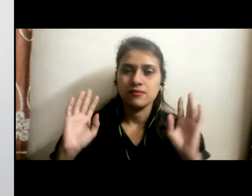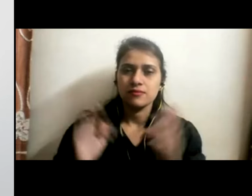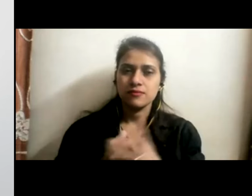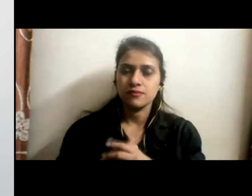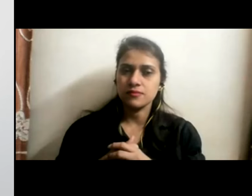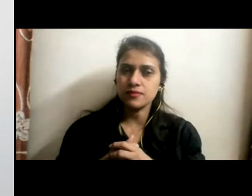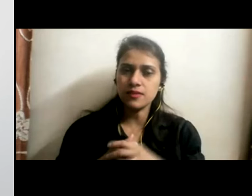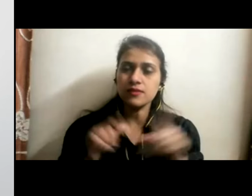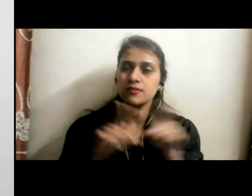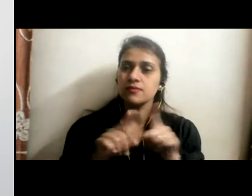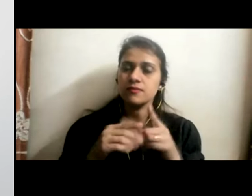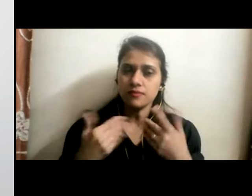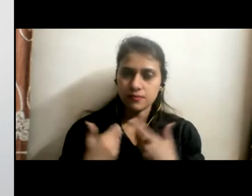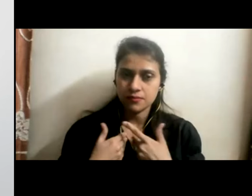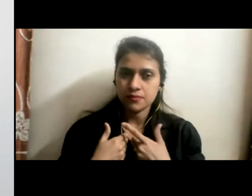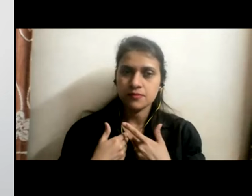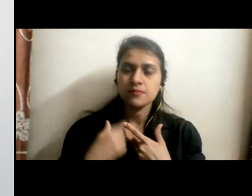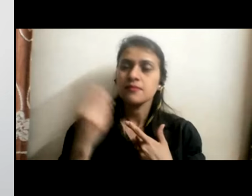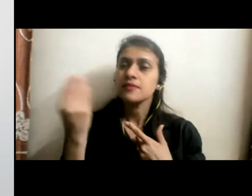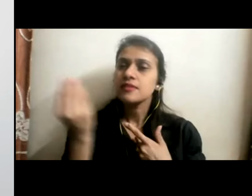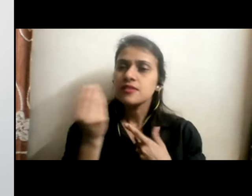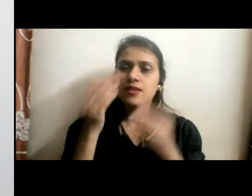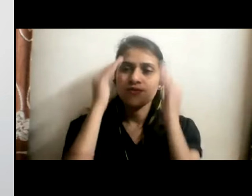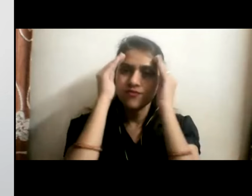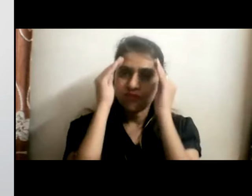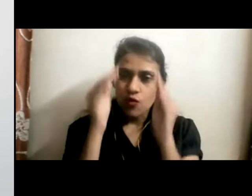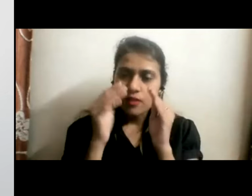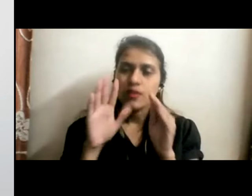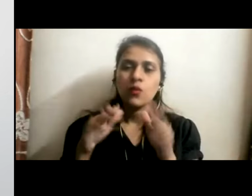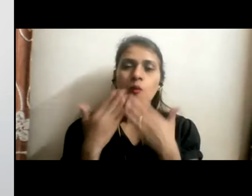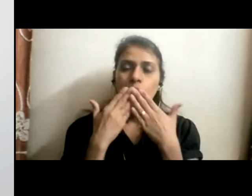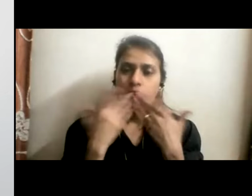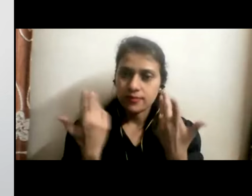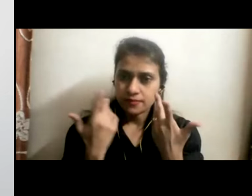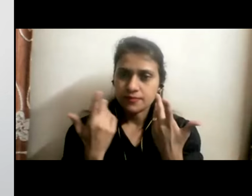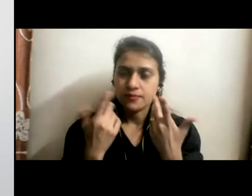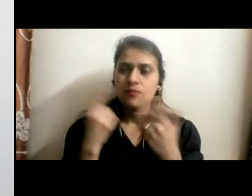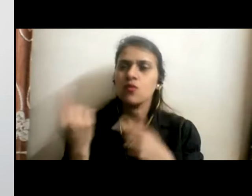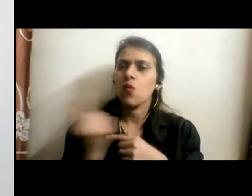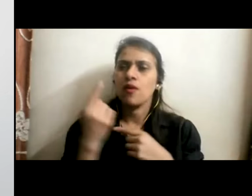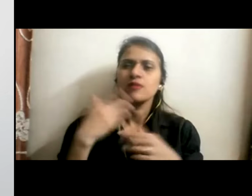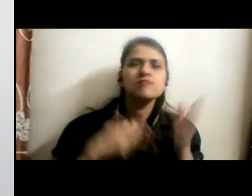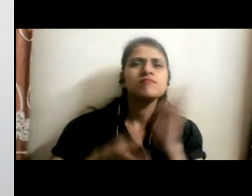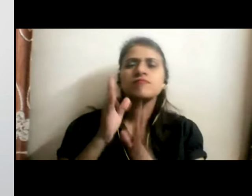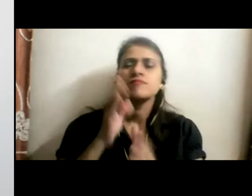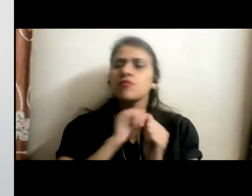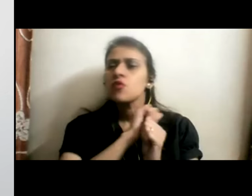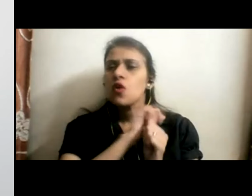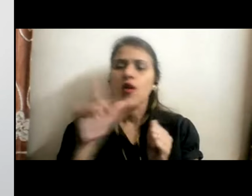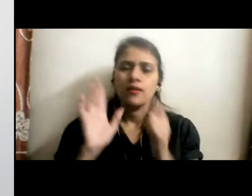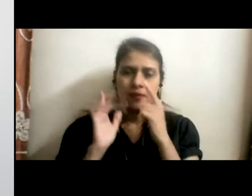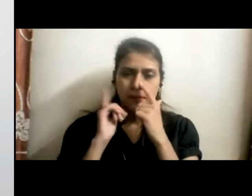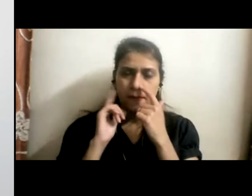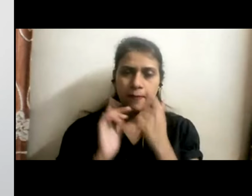to have some focus on what I am studying and not just go haywire on everything.